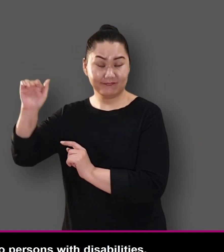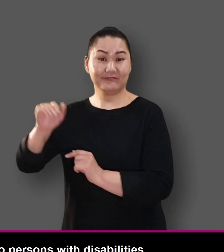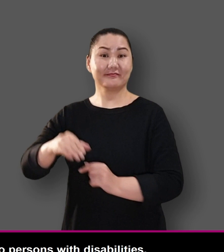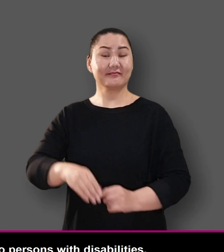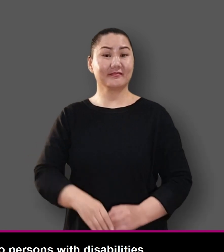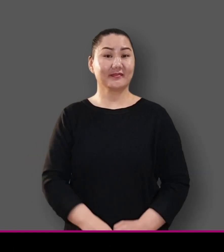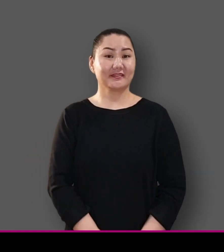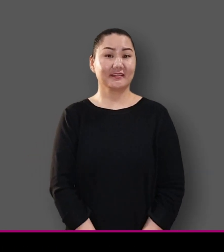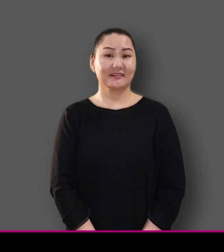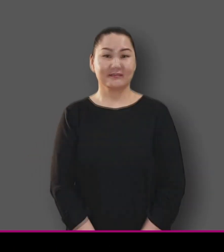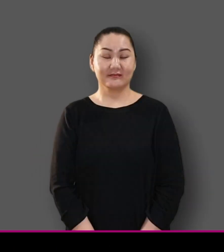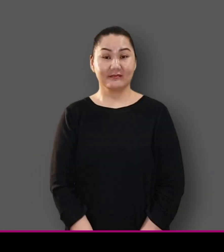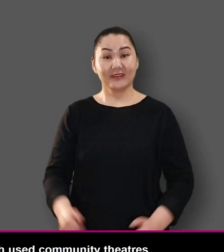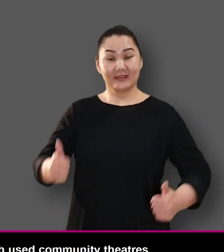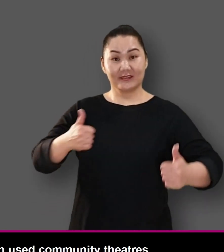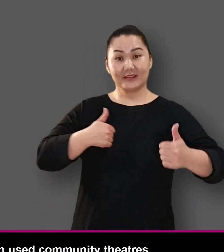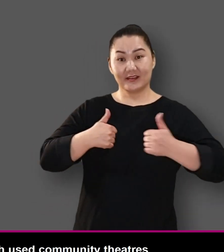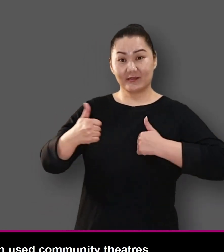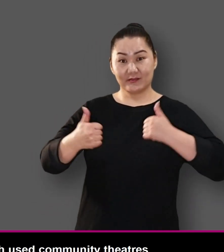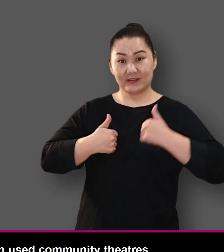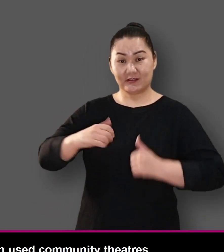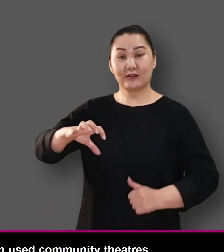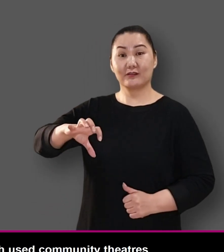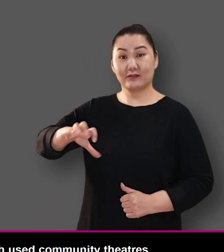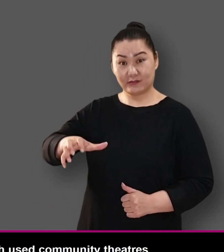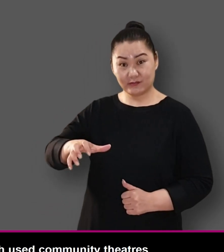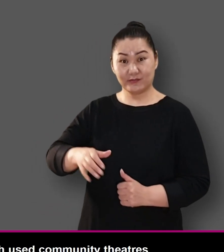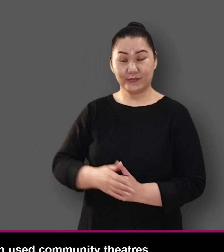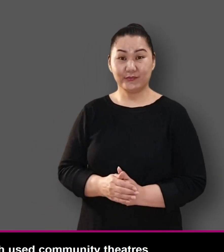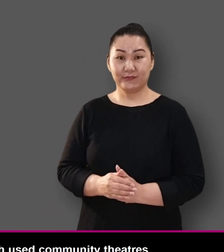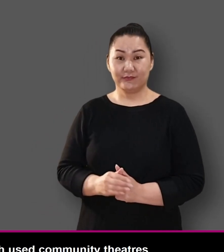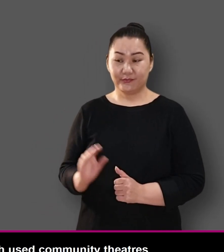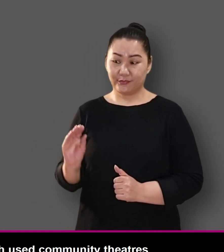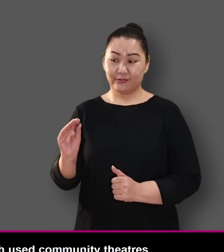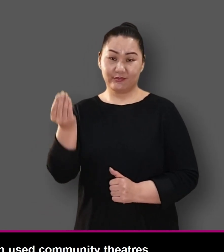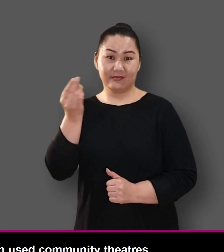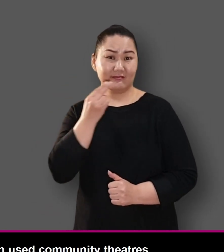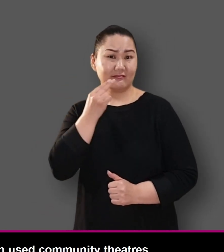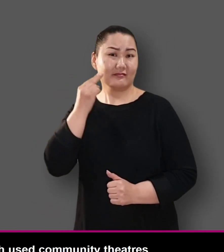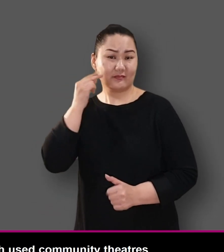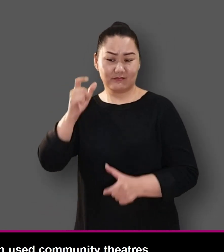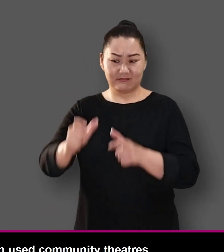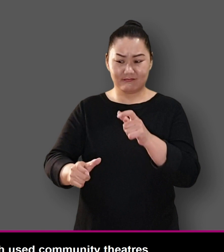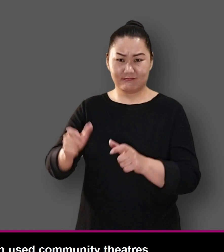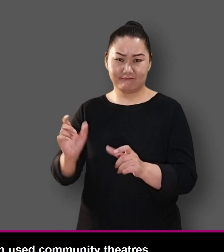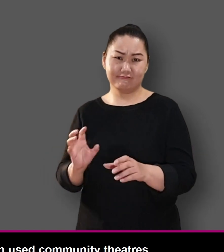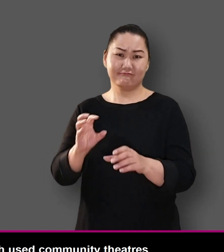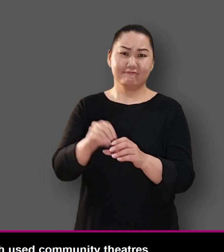disabilities. In Rwanda, deaf youth used community theaters